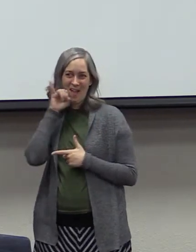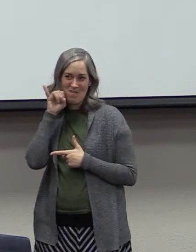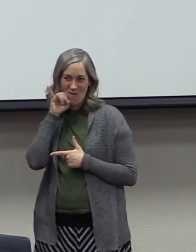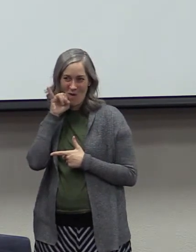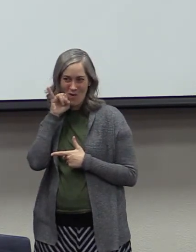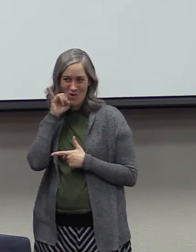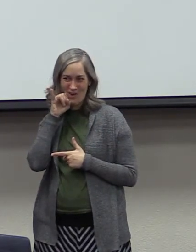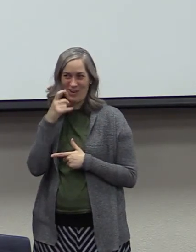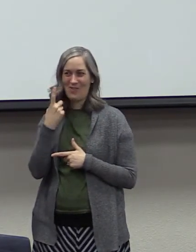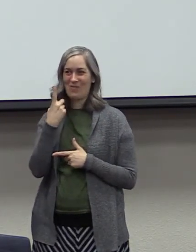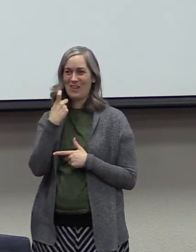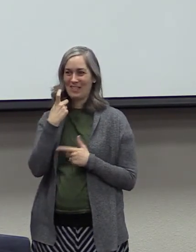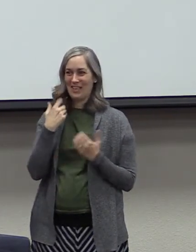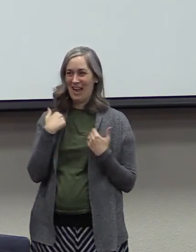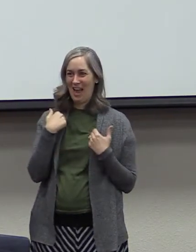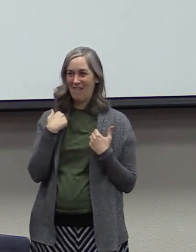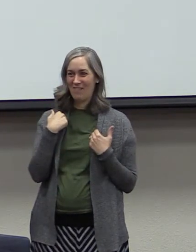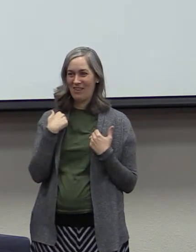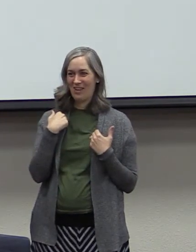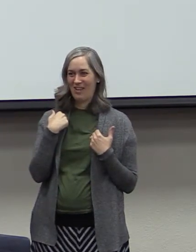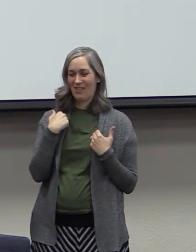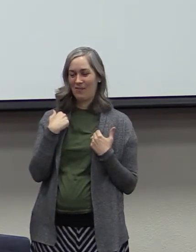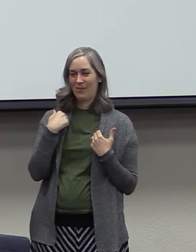out with the version 13.